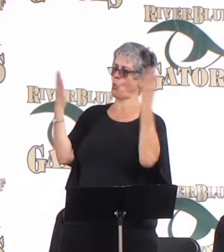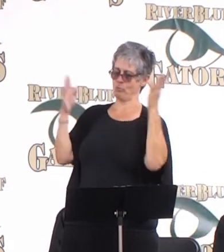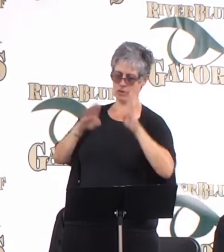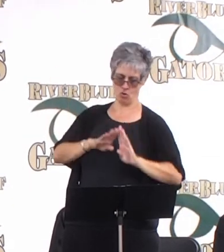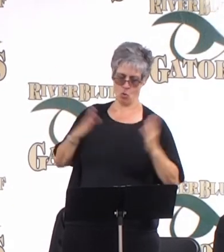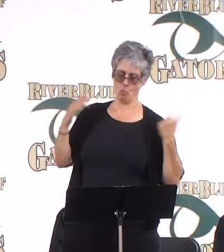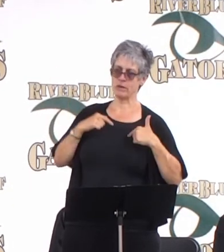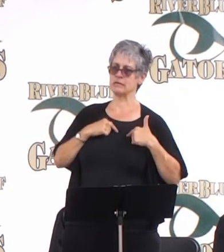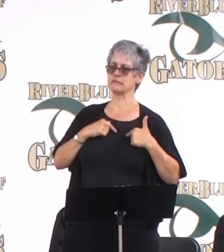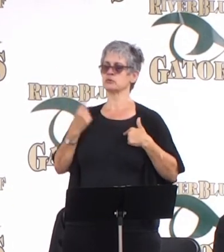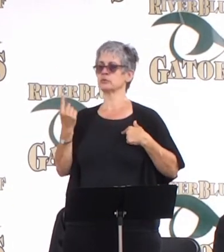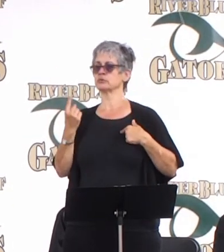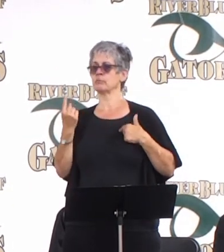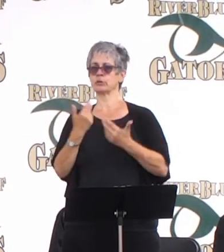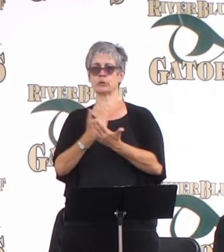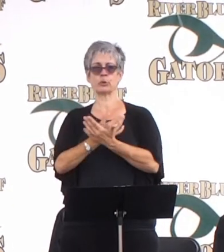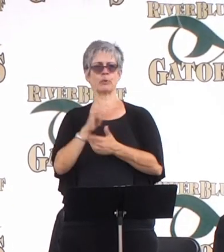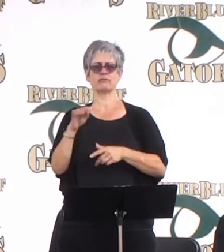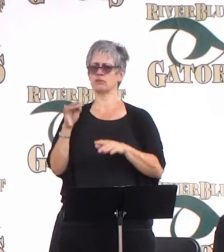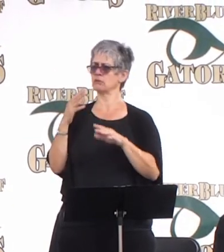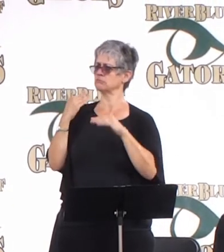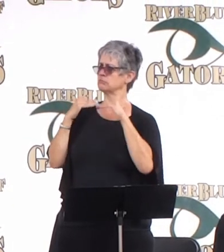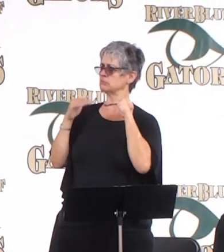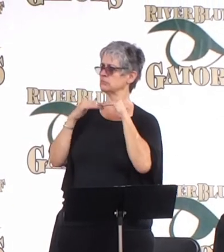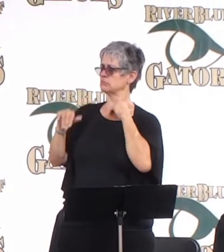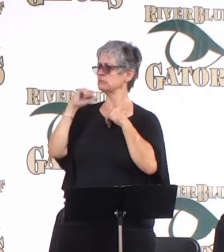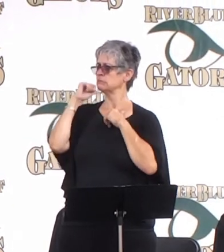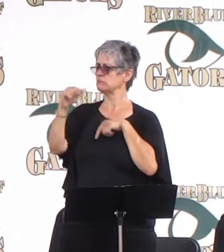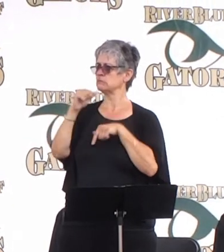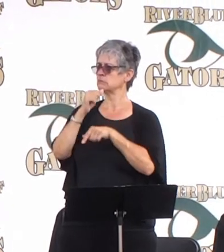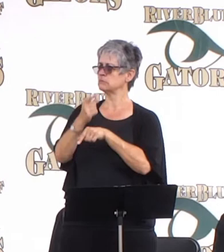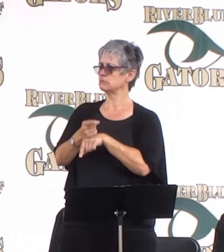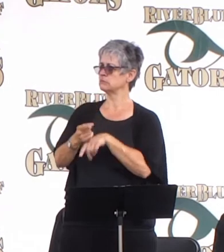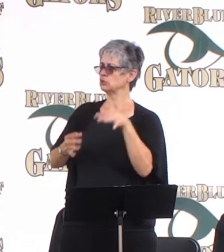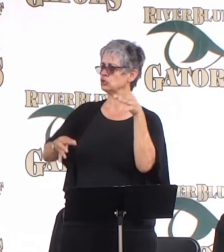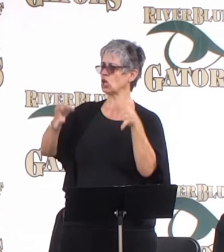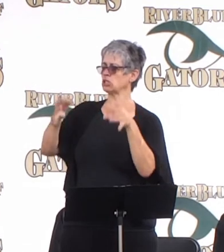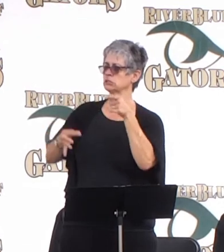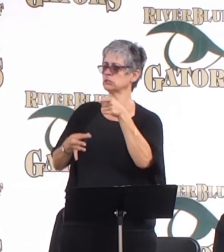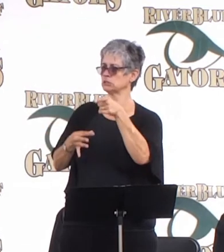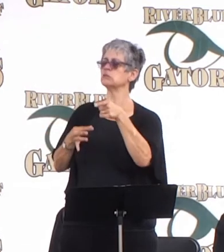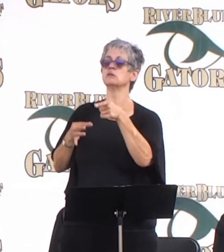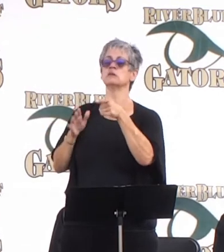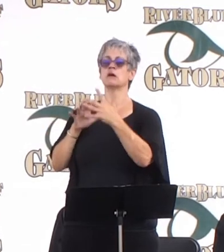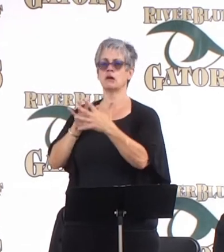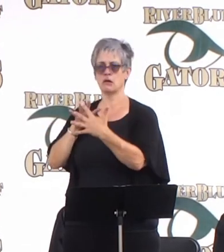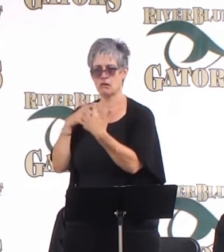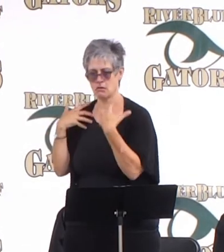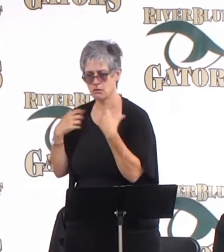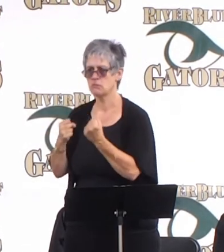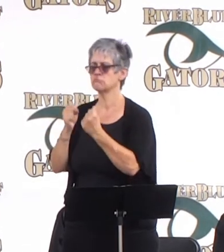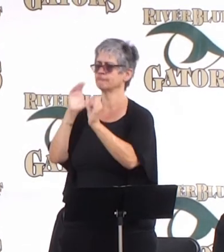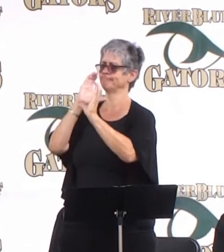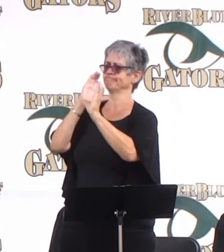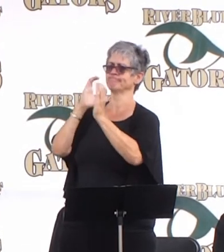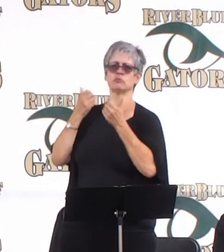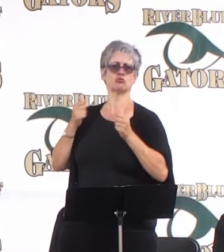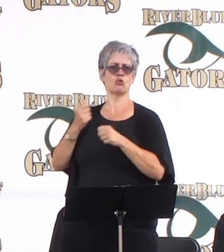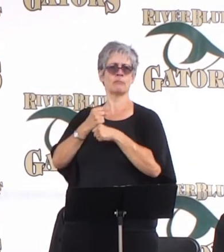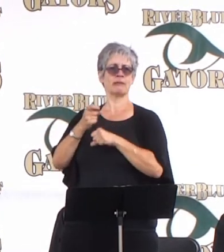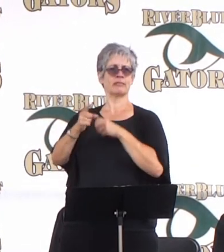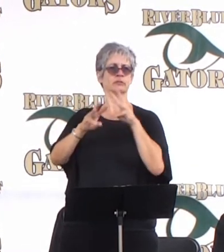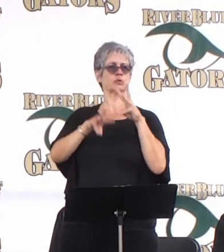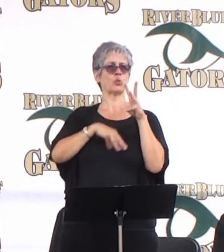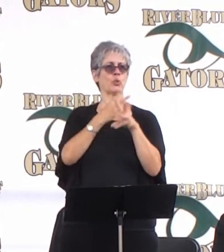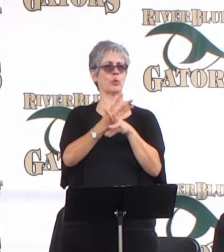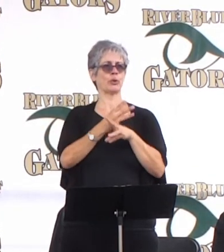observed, meet it with confidence that your heart seeks to make this world a better place. Together, each of you